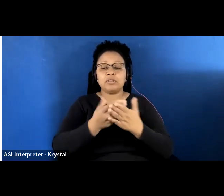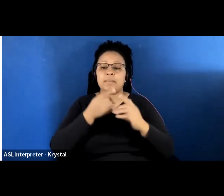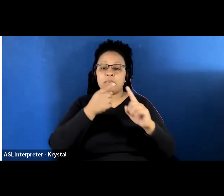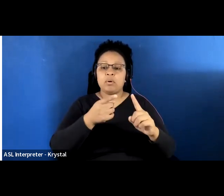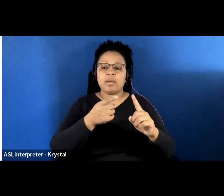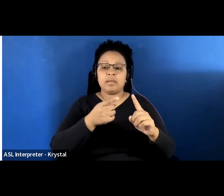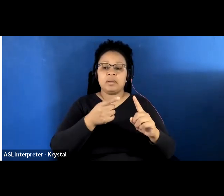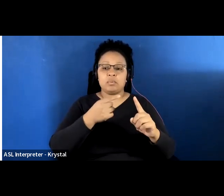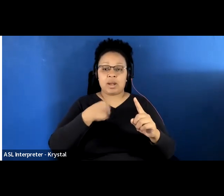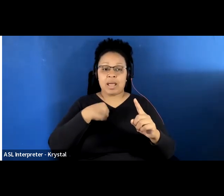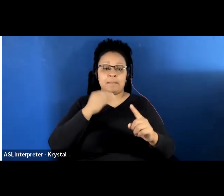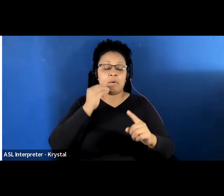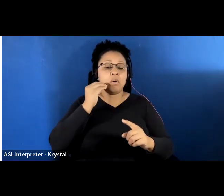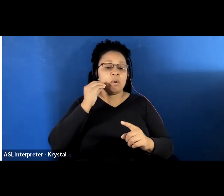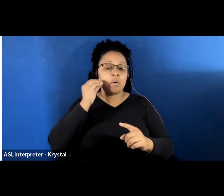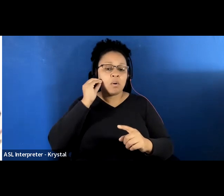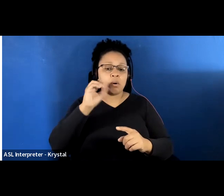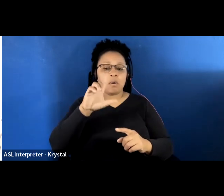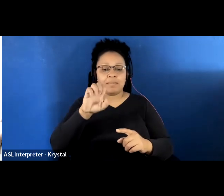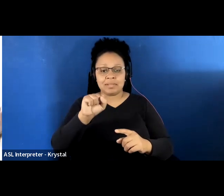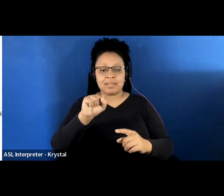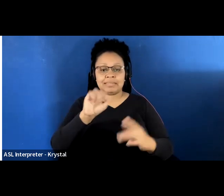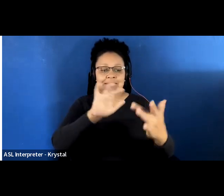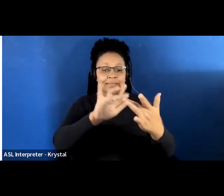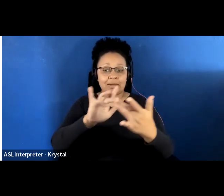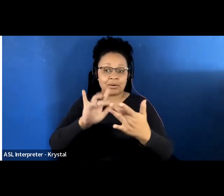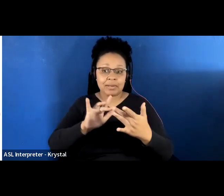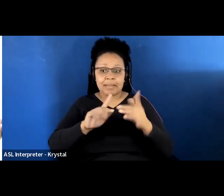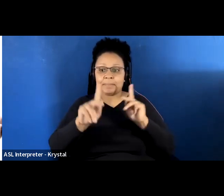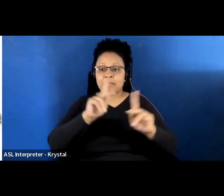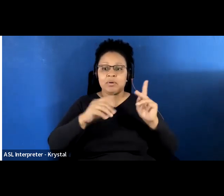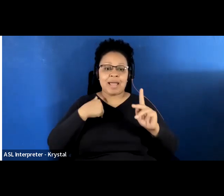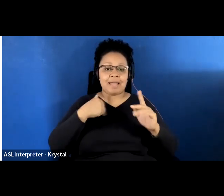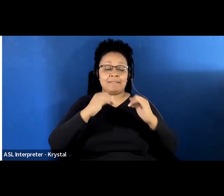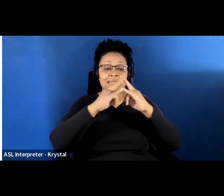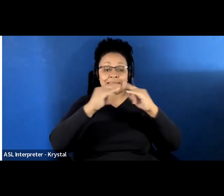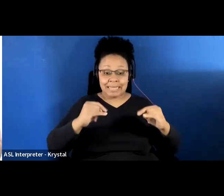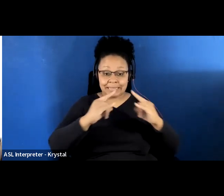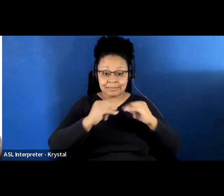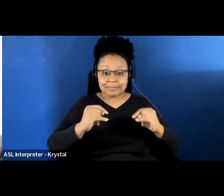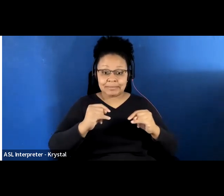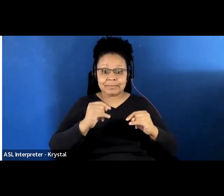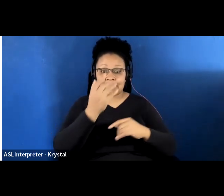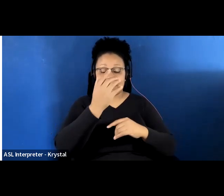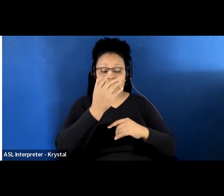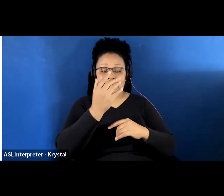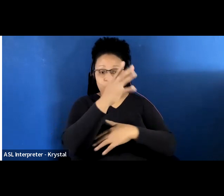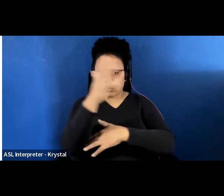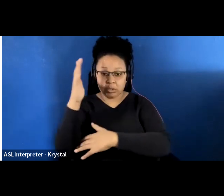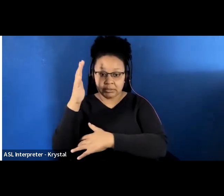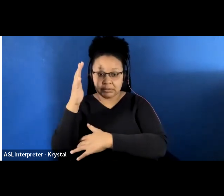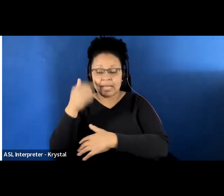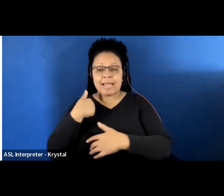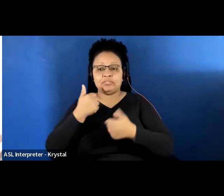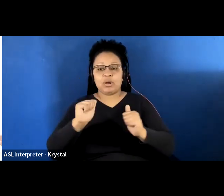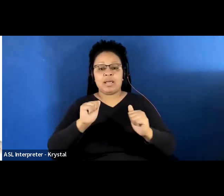So when I do homeless outreach, so seeing people that have a tent in the woods, I try to announce myself loudly.